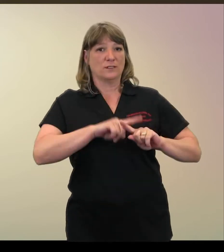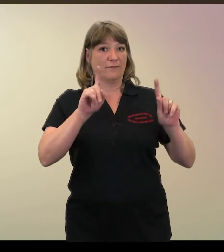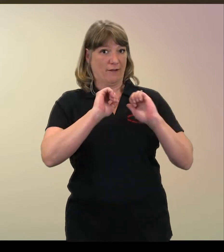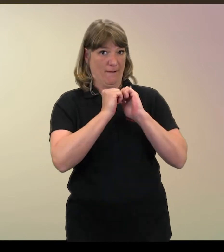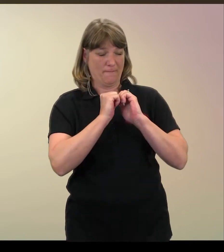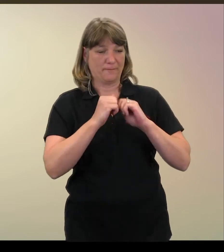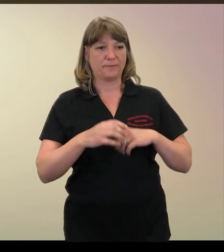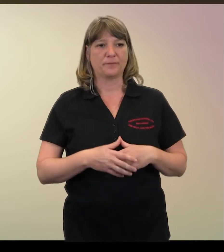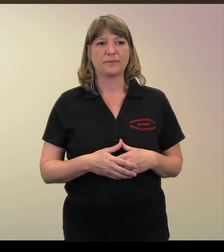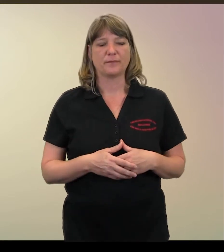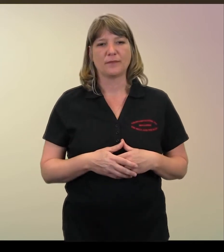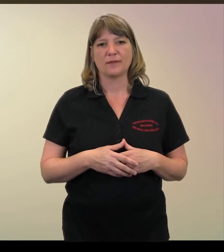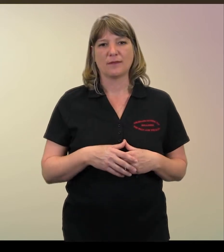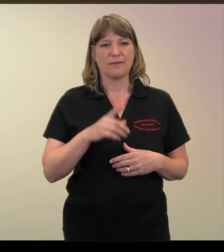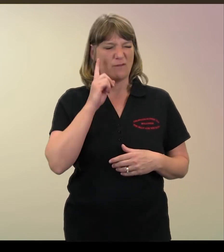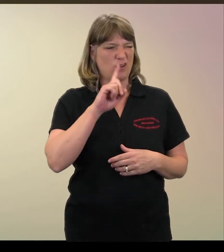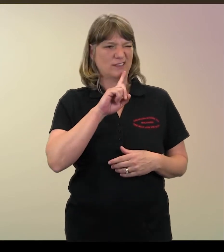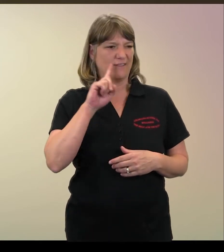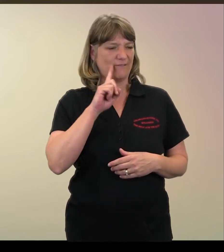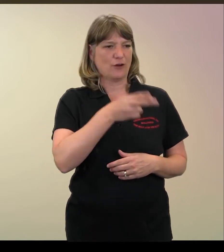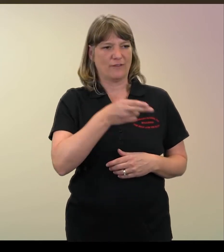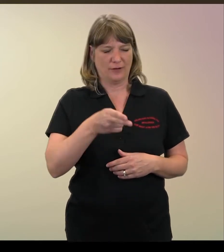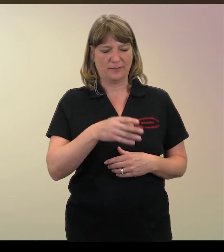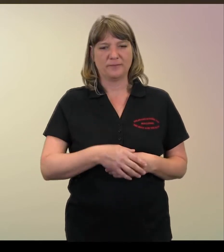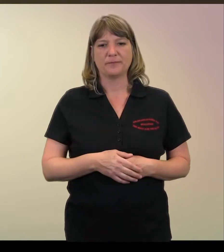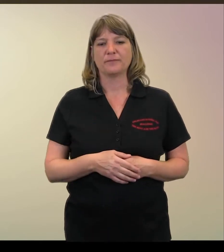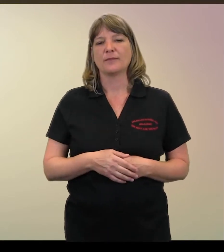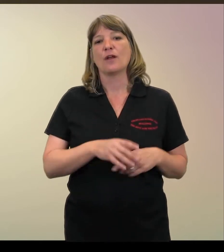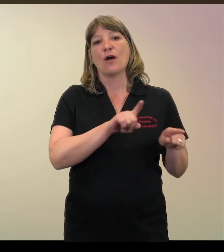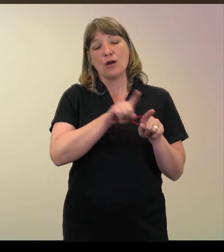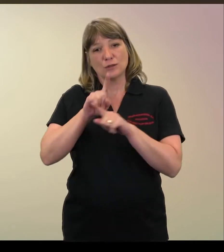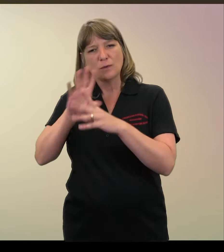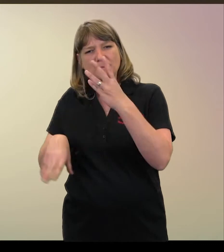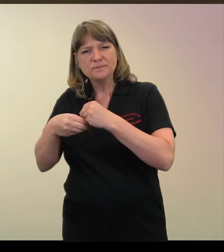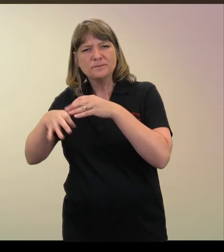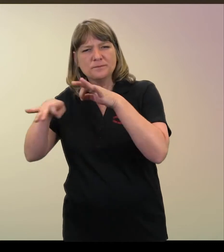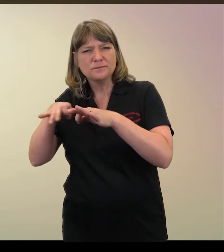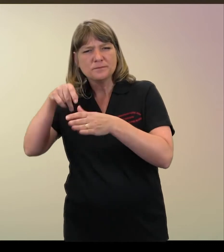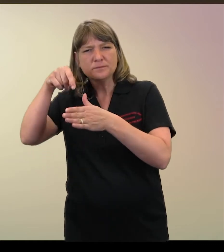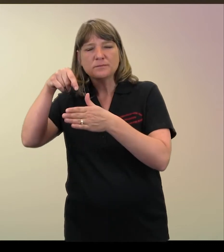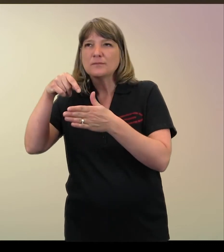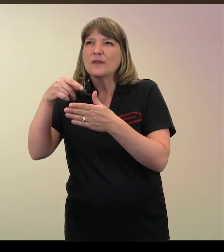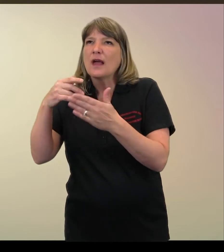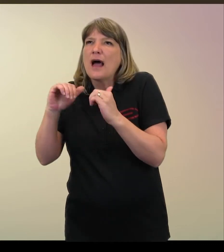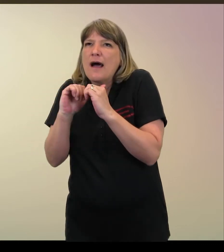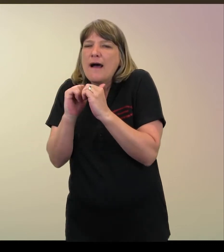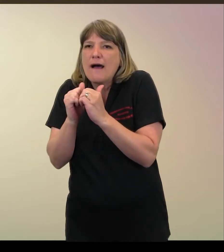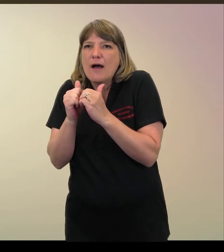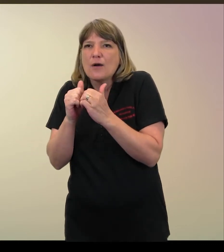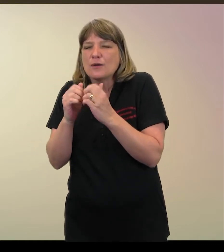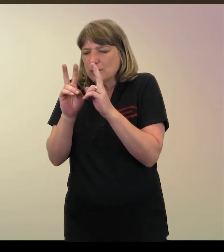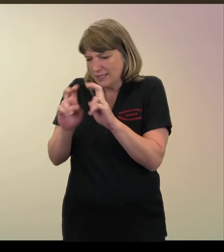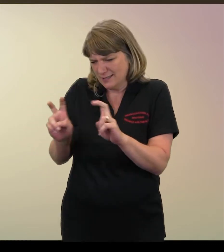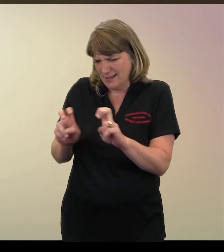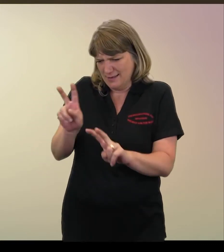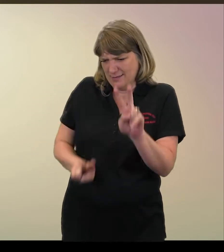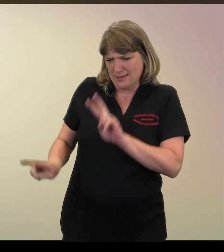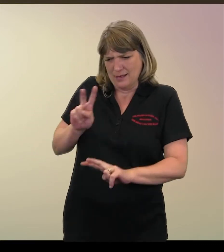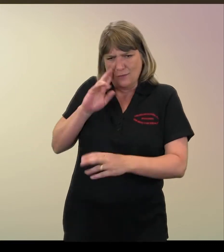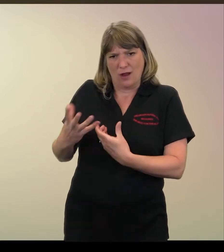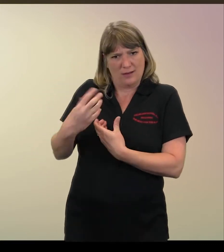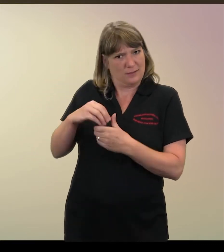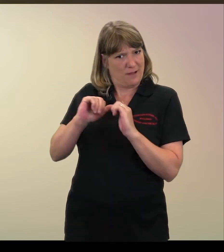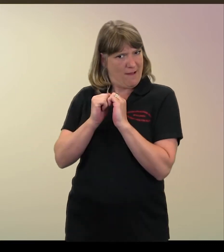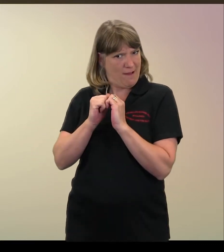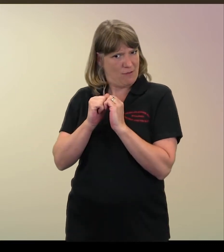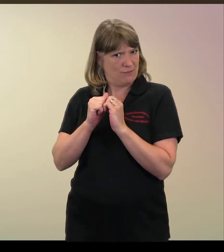similarly and differently among children who are deaf and hard of hearing. We're also going to talk about a little bit about how do we assess